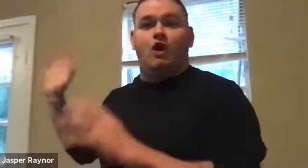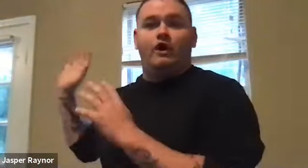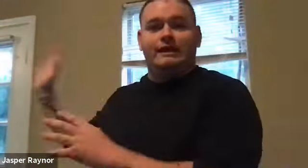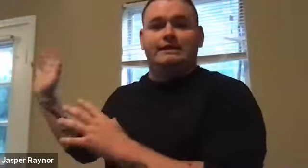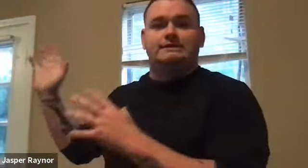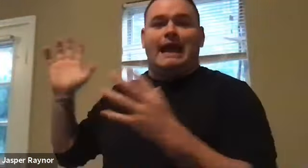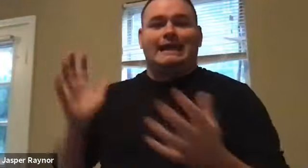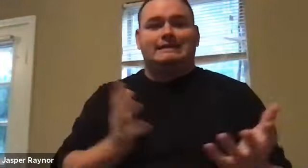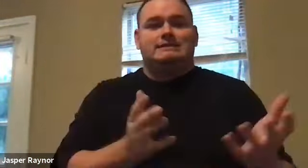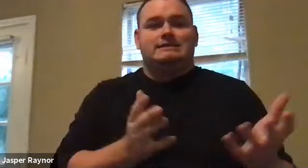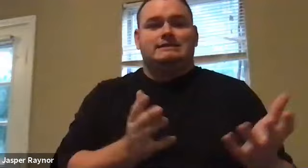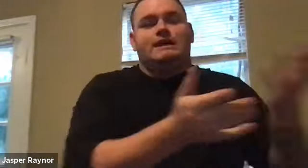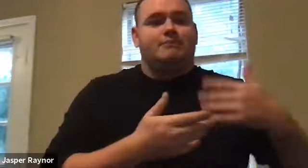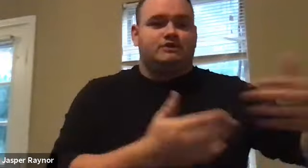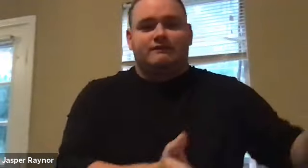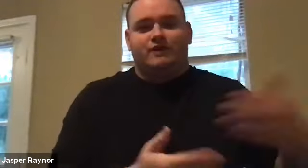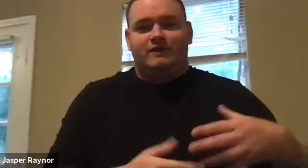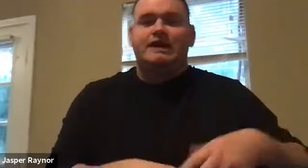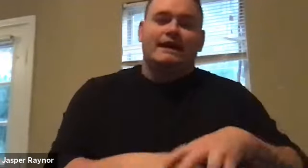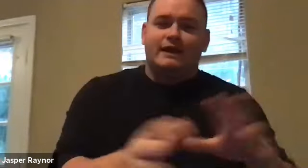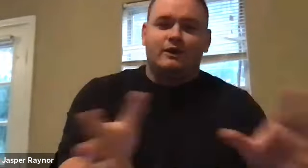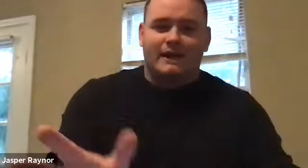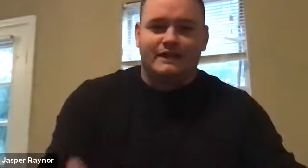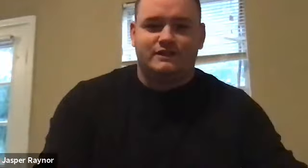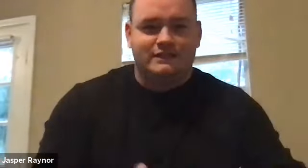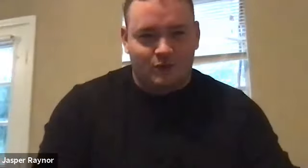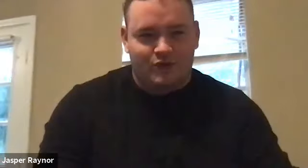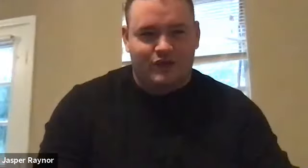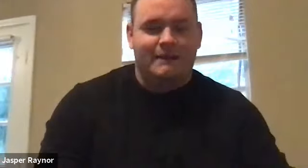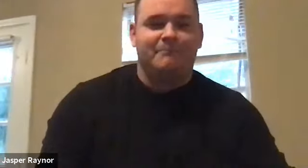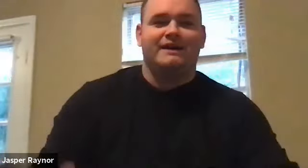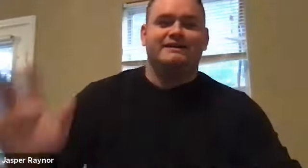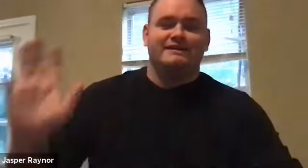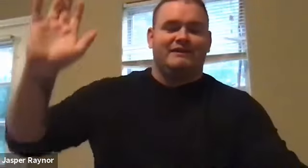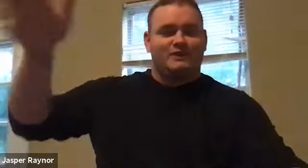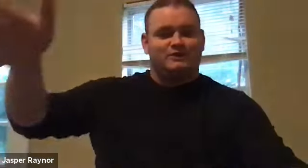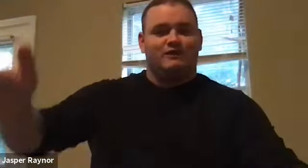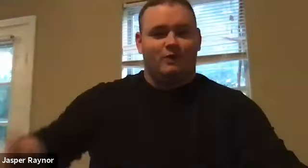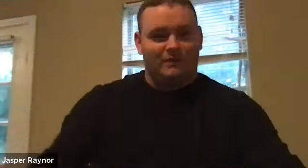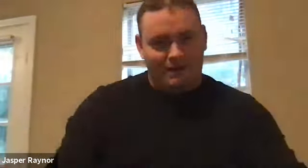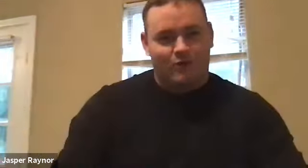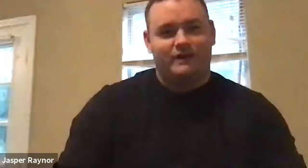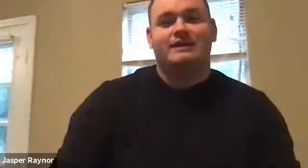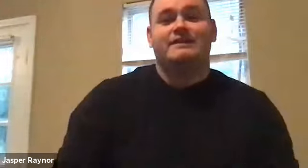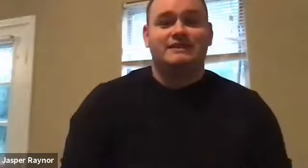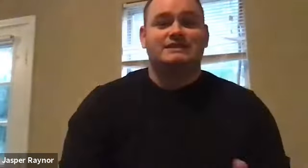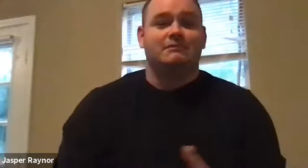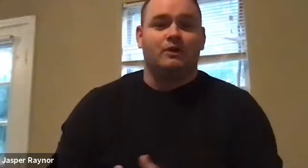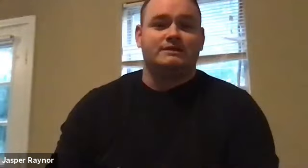are his hands to the deaf person in front of you. I know nobody here is an interpreter yet, but in the future, if you want to become one, this is important to